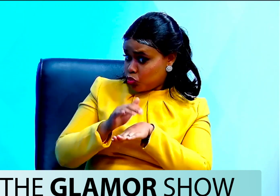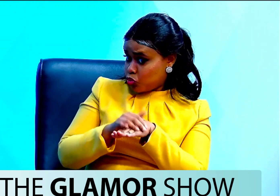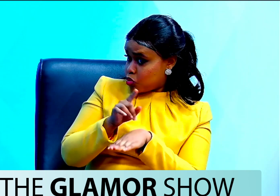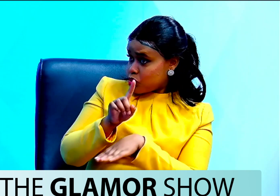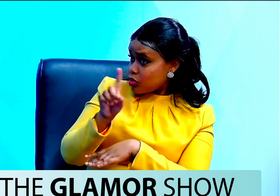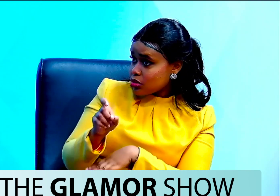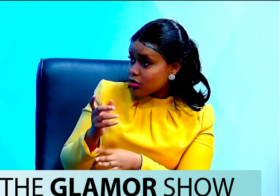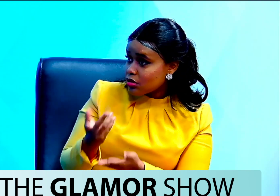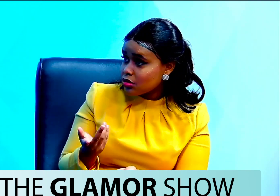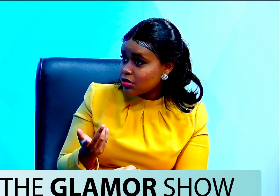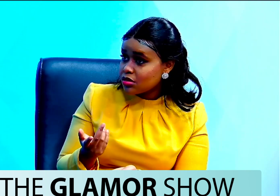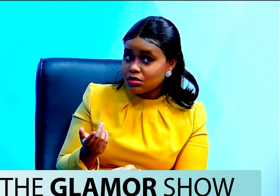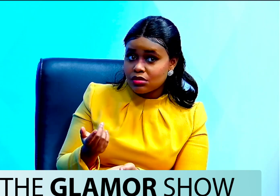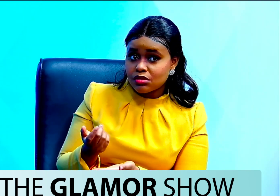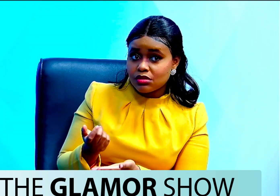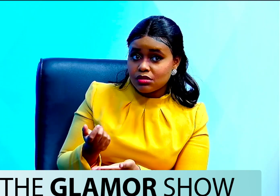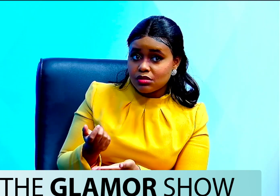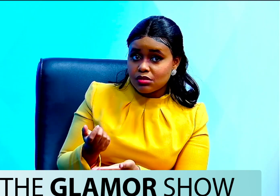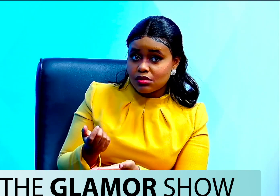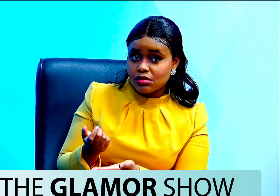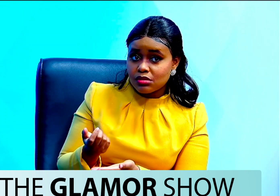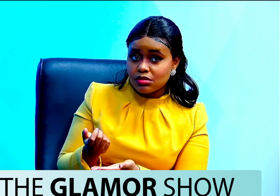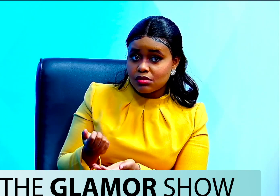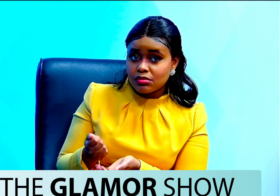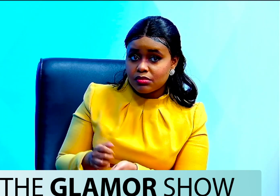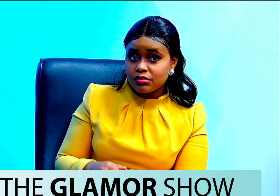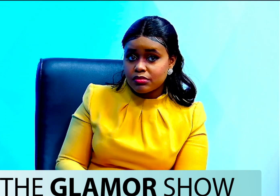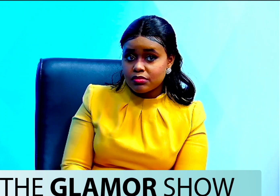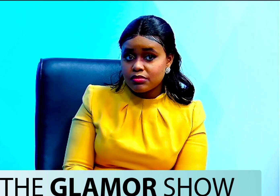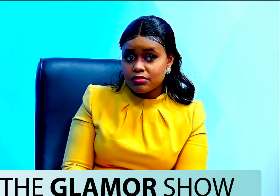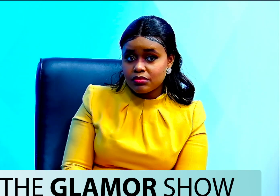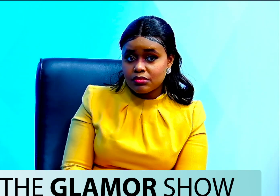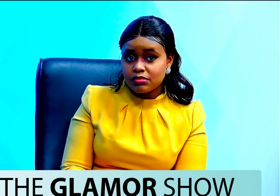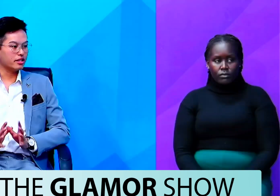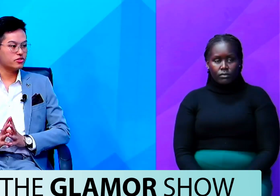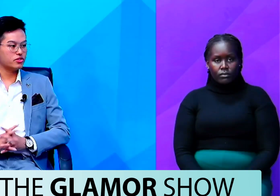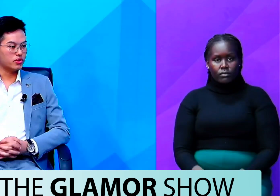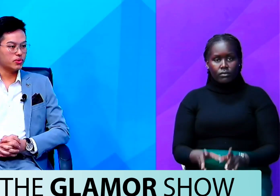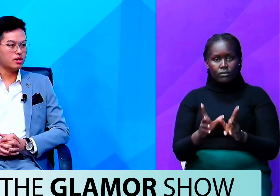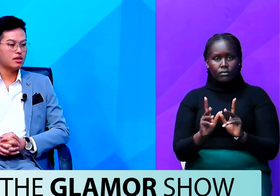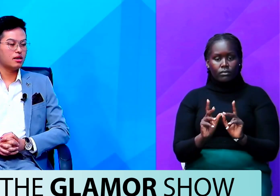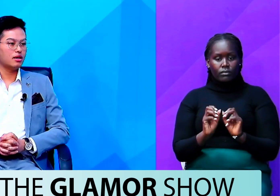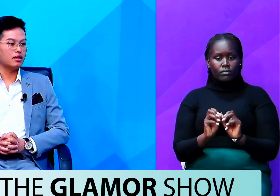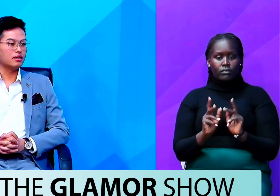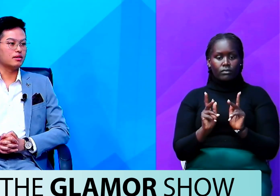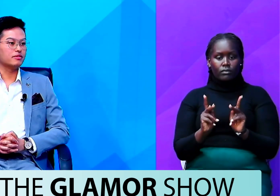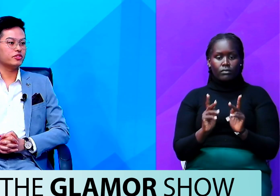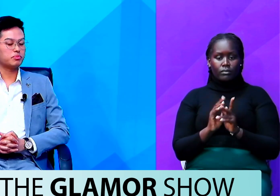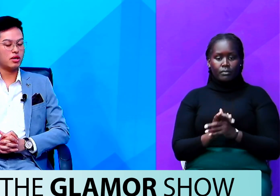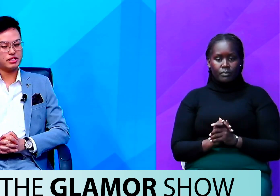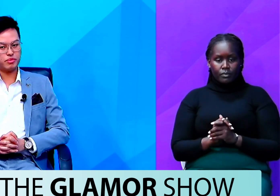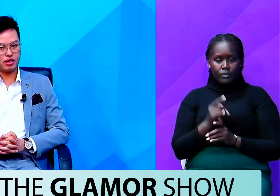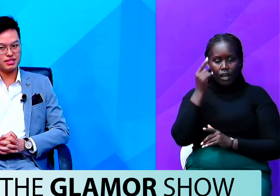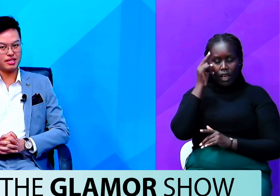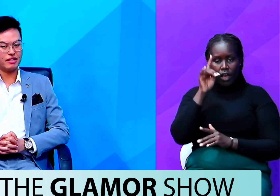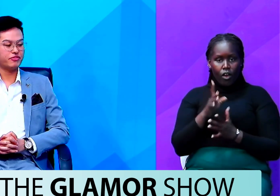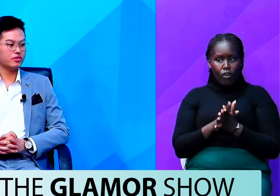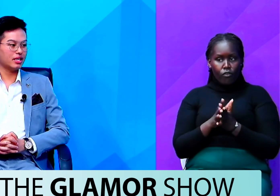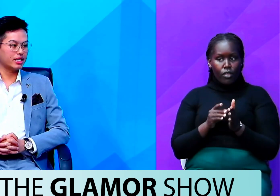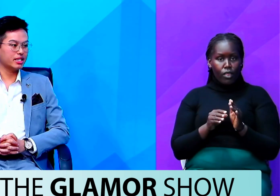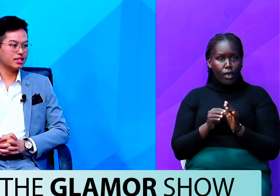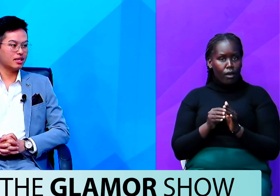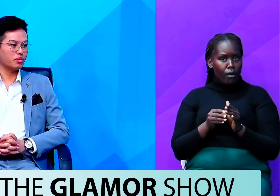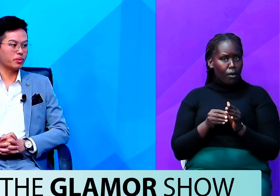to these particular hairs? How does the price difference come in? Okay, so for the price part, I